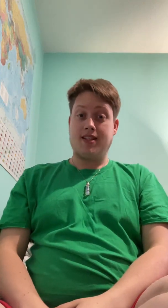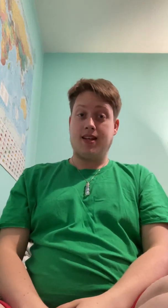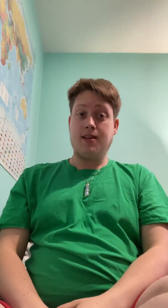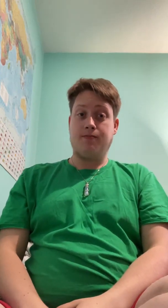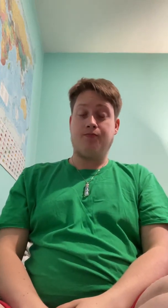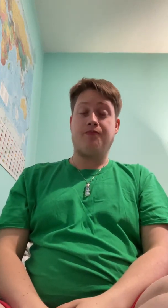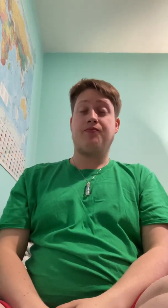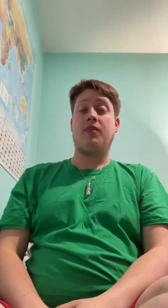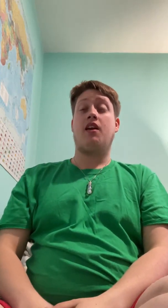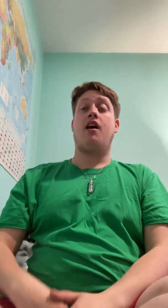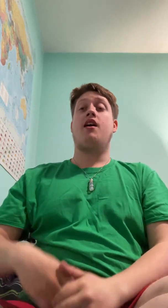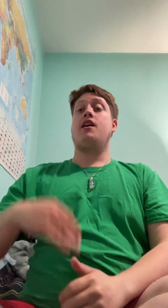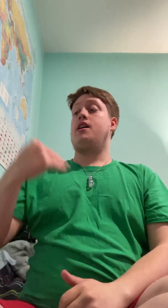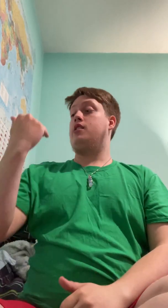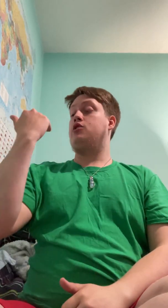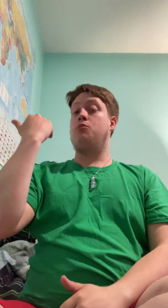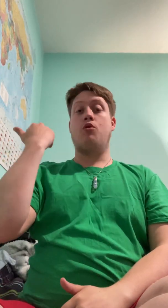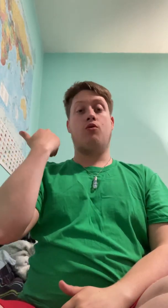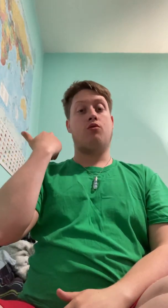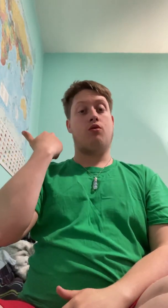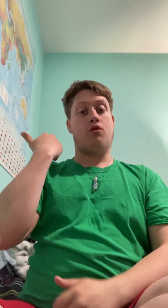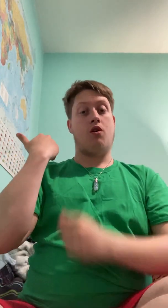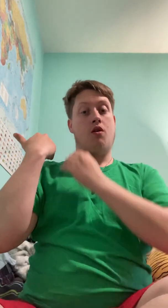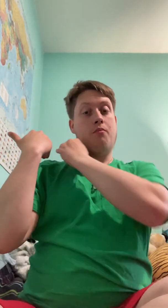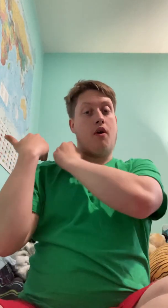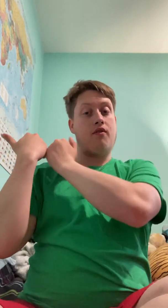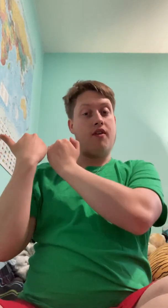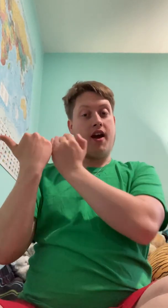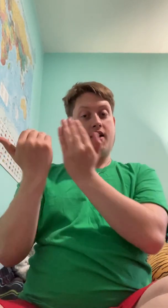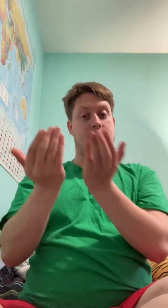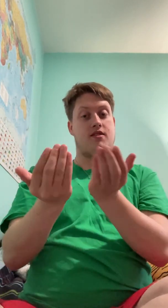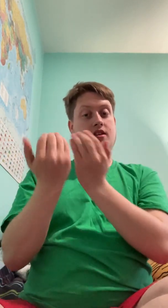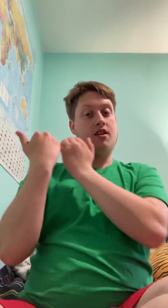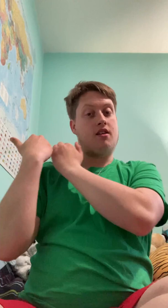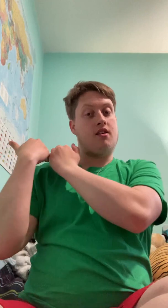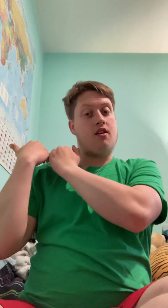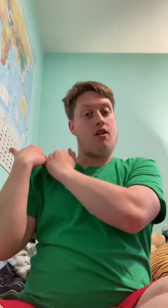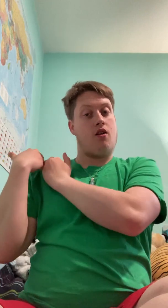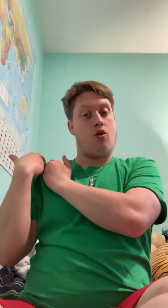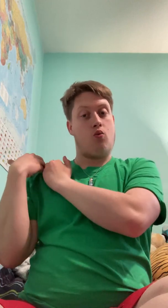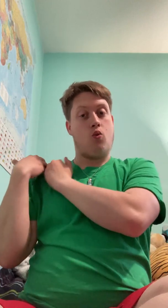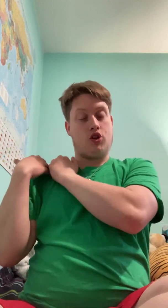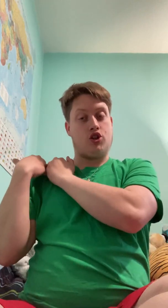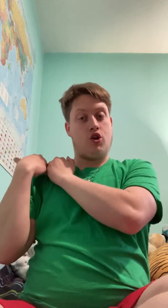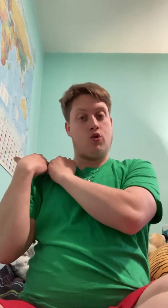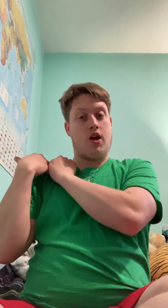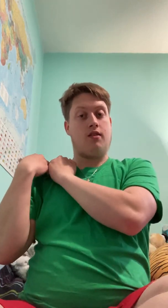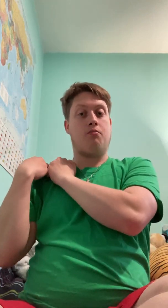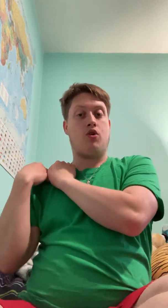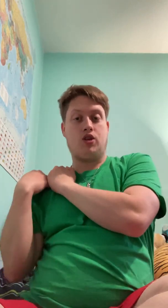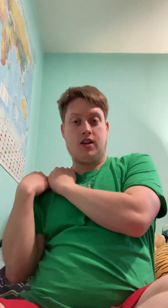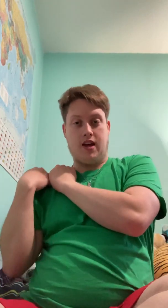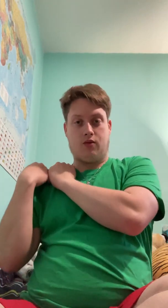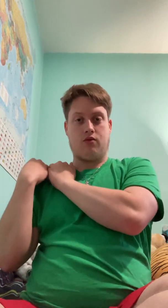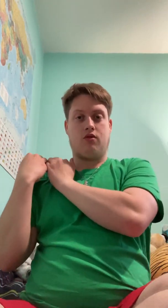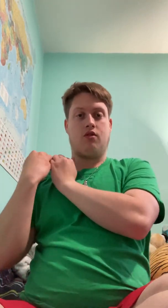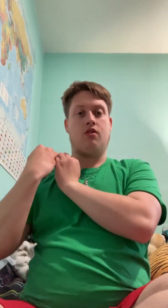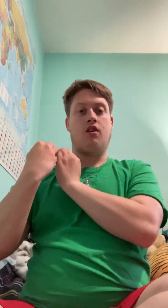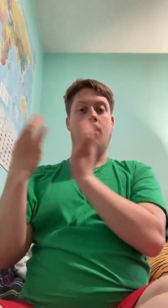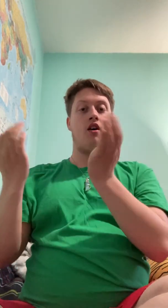Responsibility is you put both of your hands on one shoulder and then push it down.